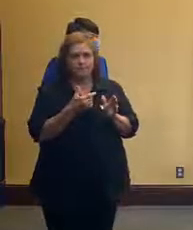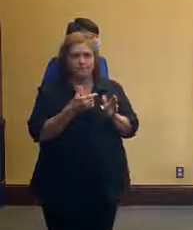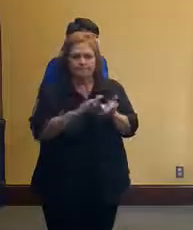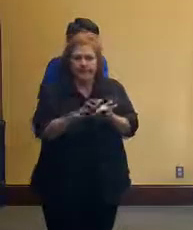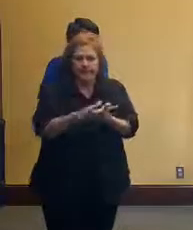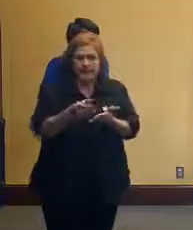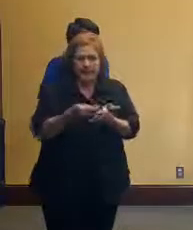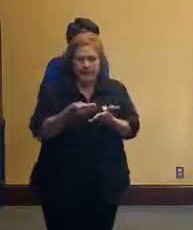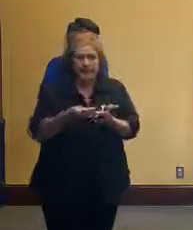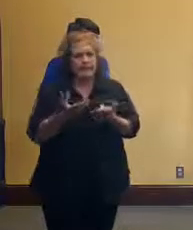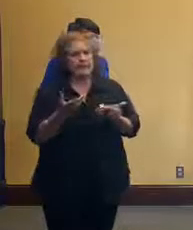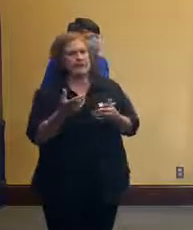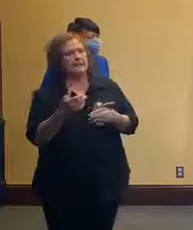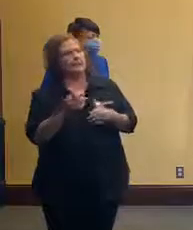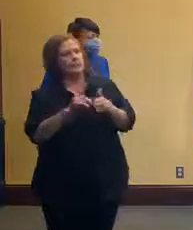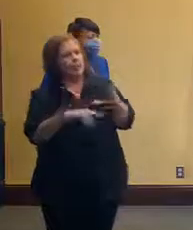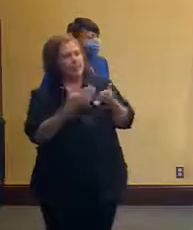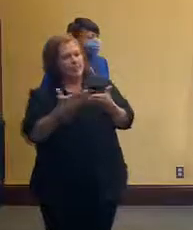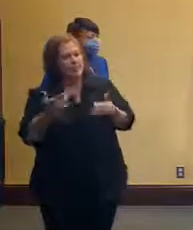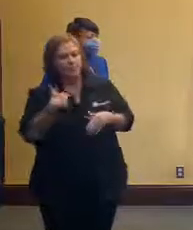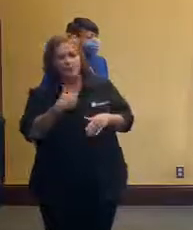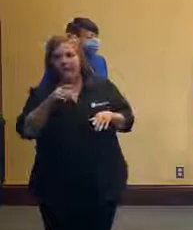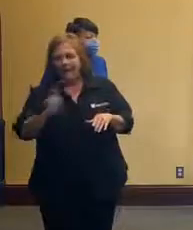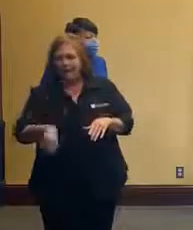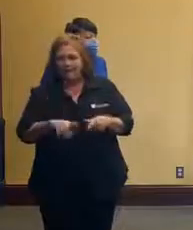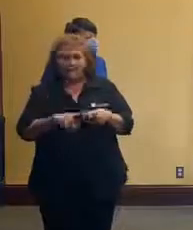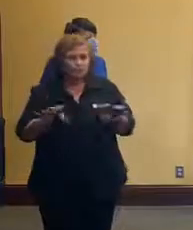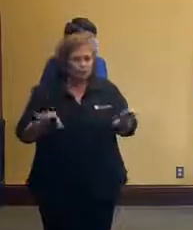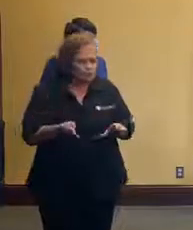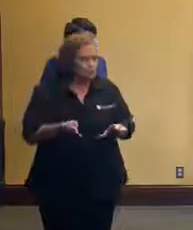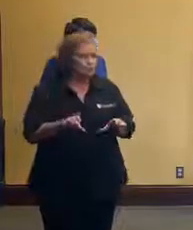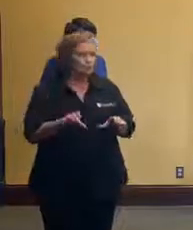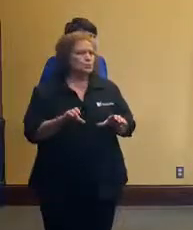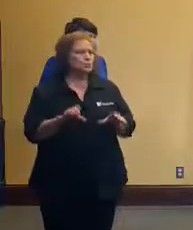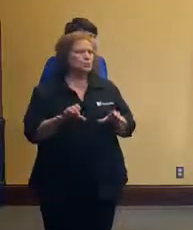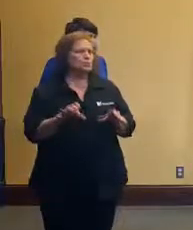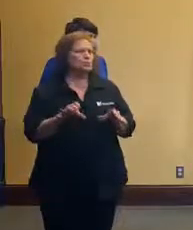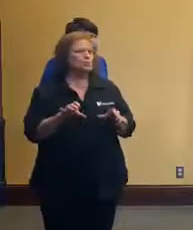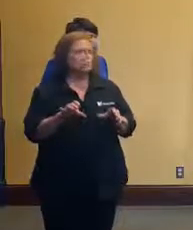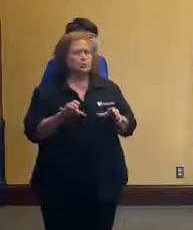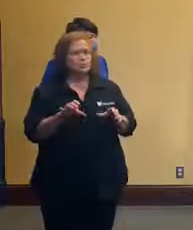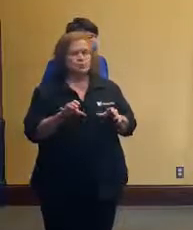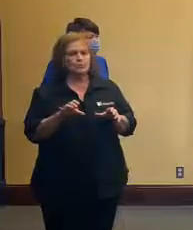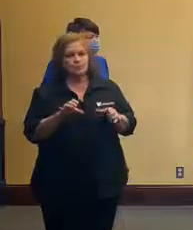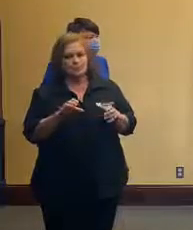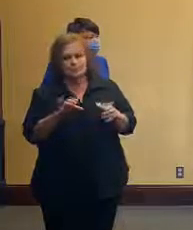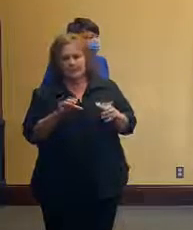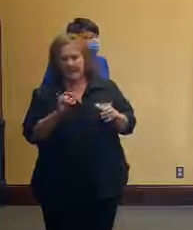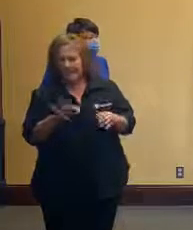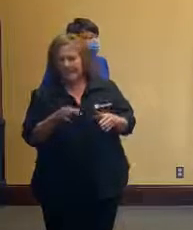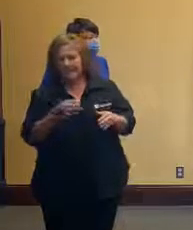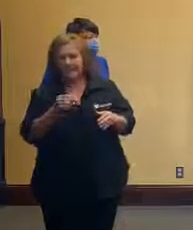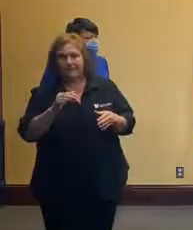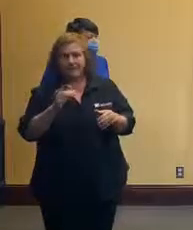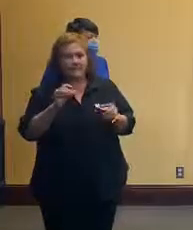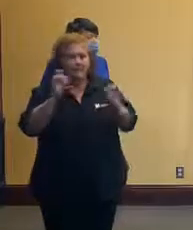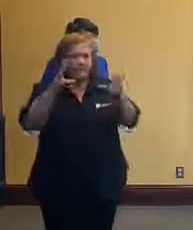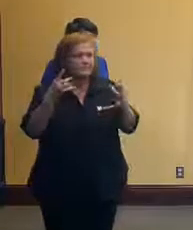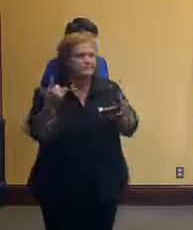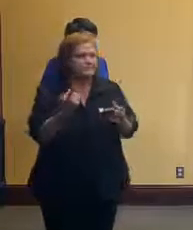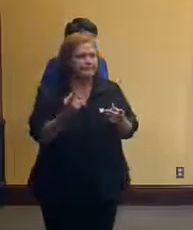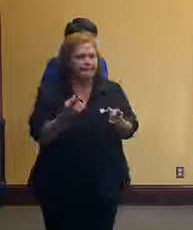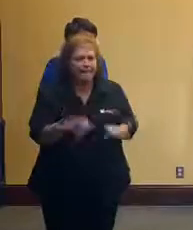what other implementing measures we have to take, we have to go all the way down to the worst case scenario, and how we're able to adjust if